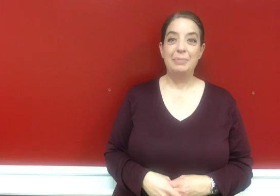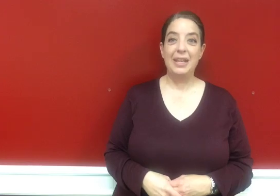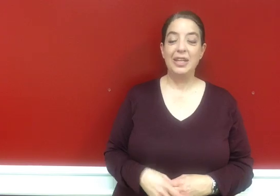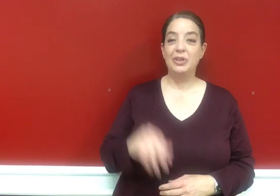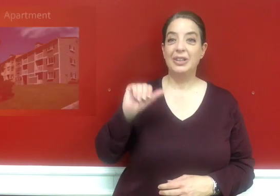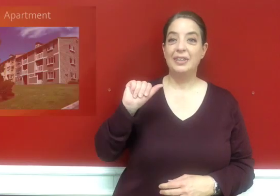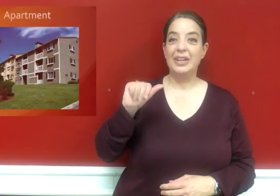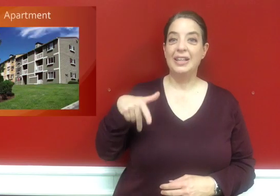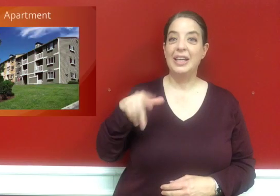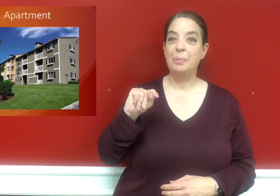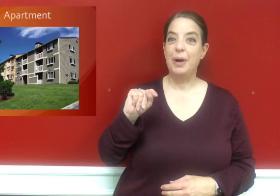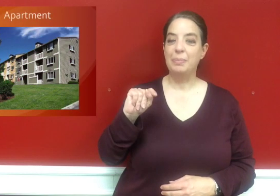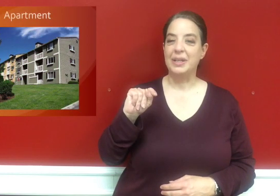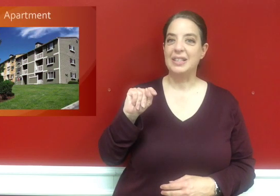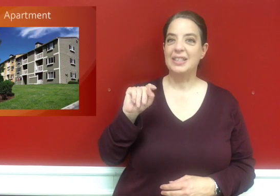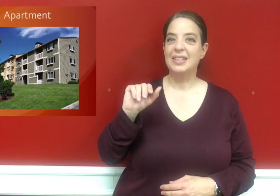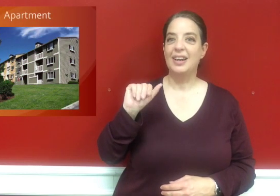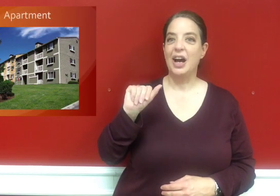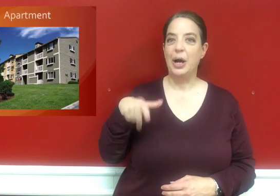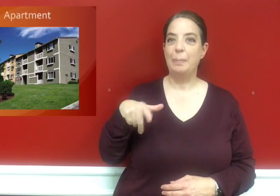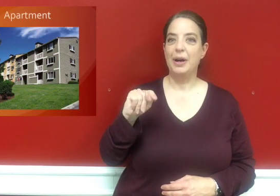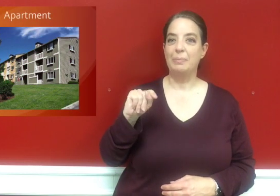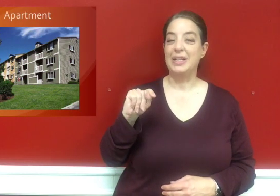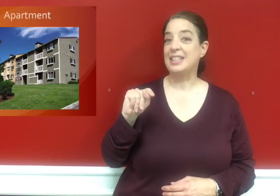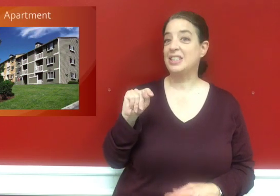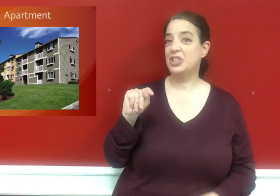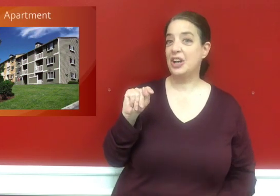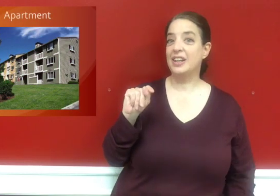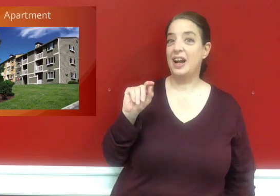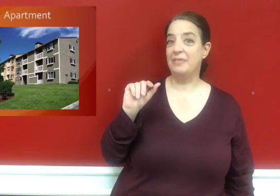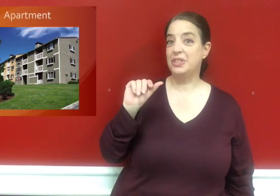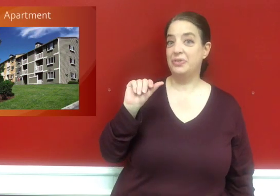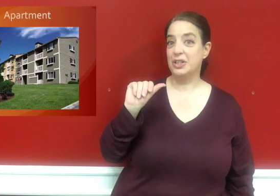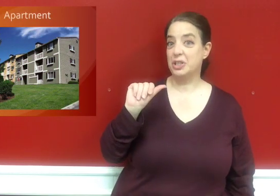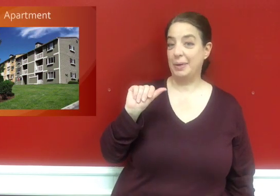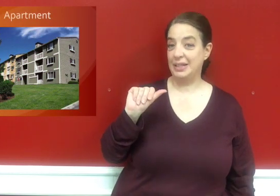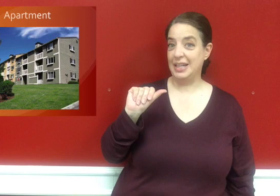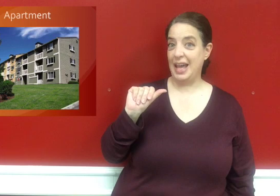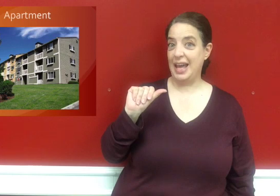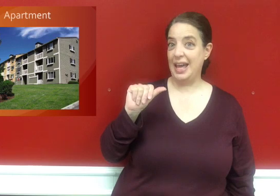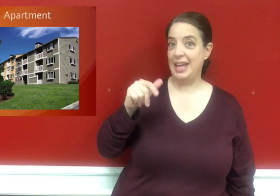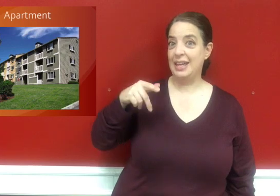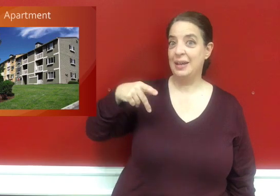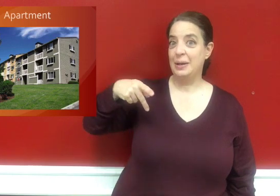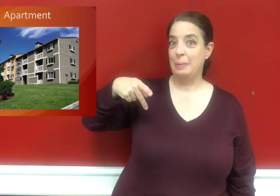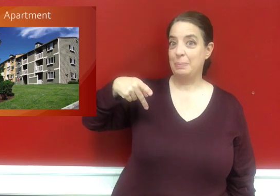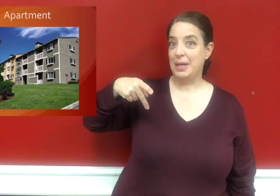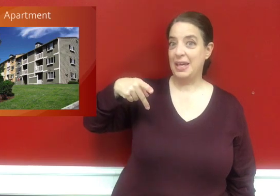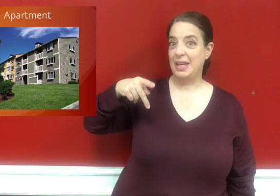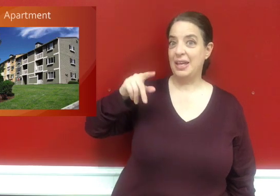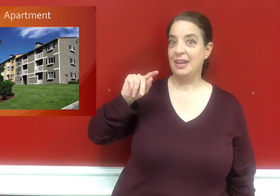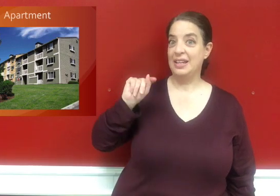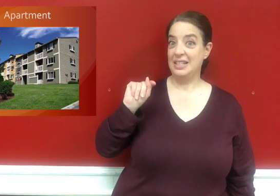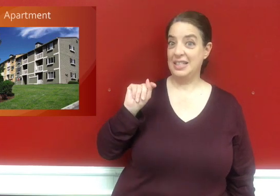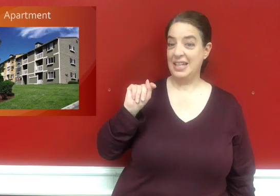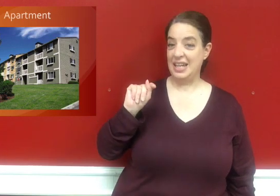Maybe you live in an apartment. Apartment. This started off as finger spelling, A-P-T,